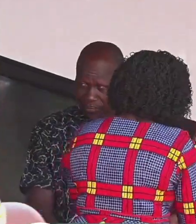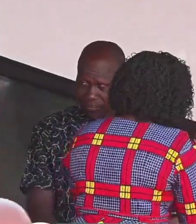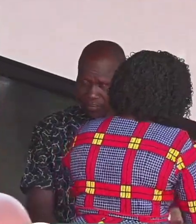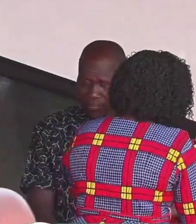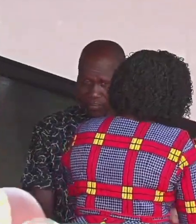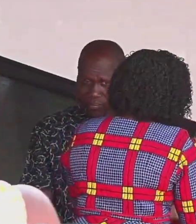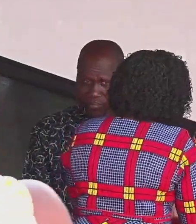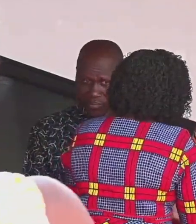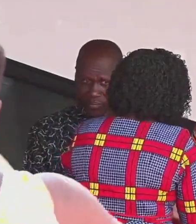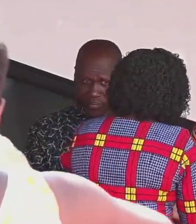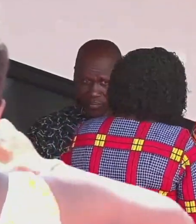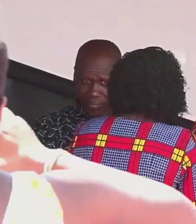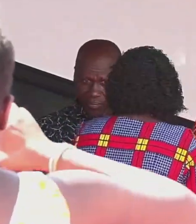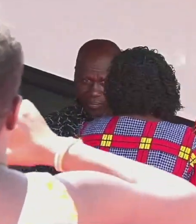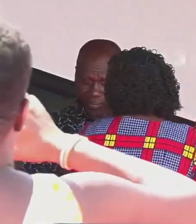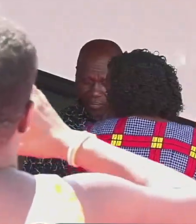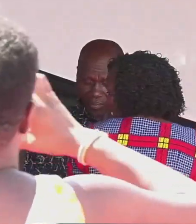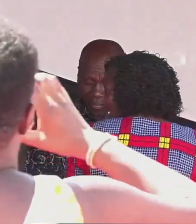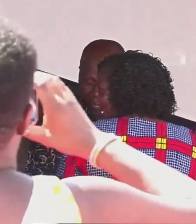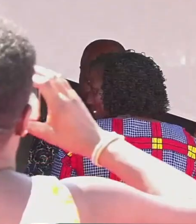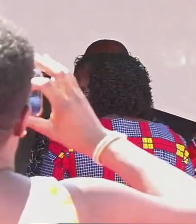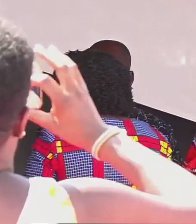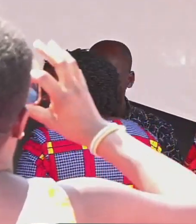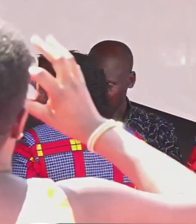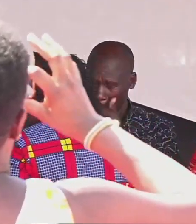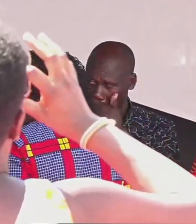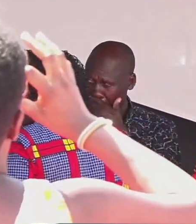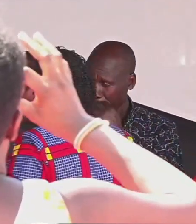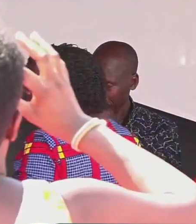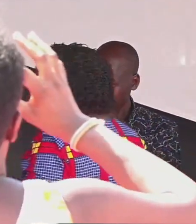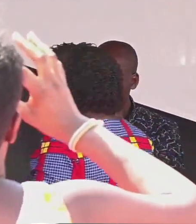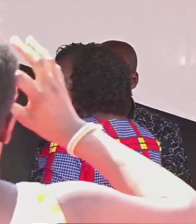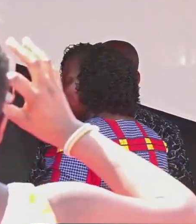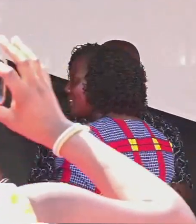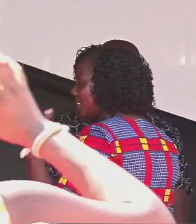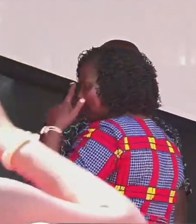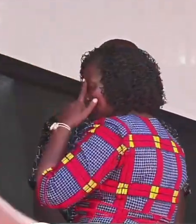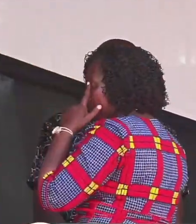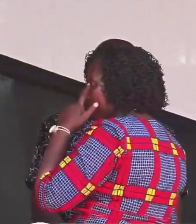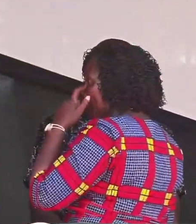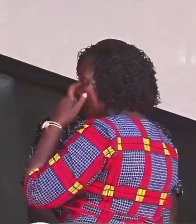I say sweet Elizabeth, but where you go?